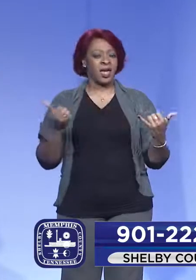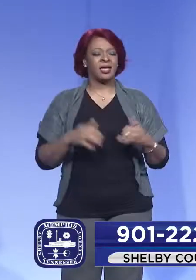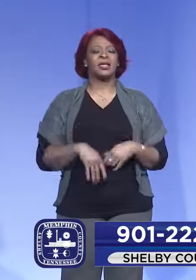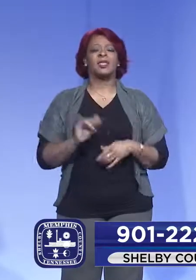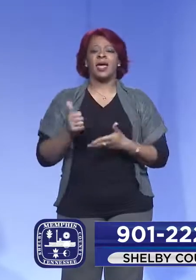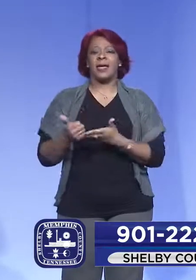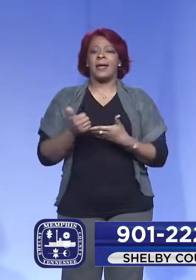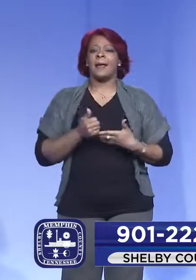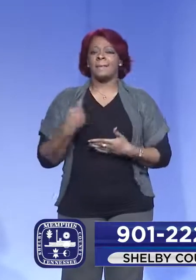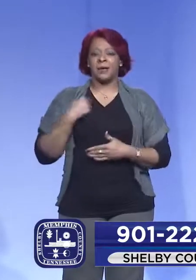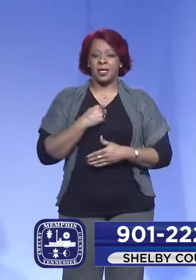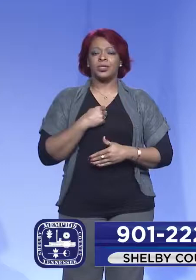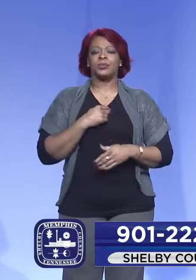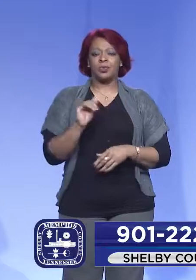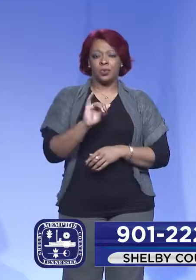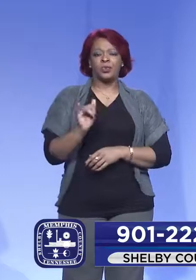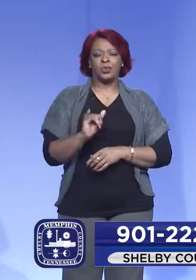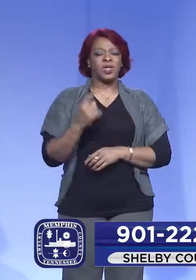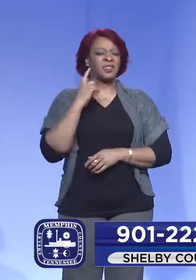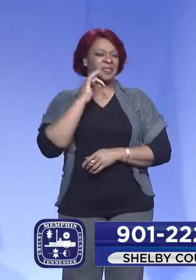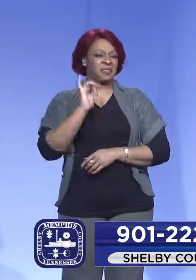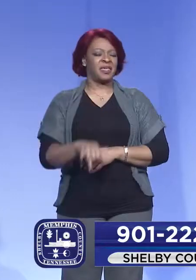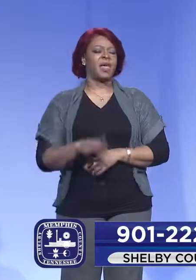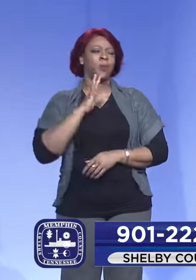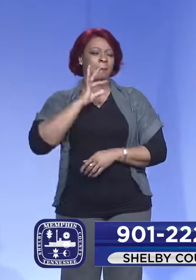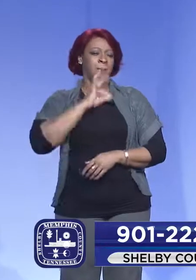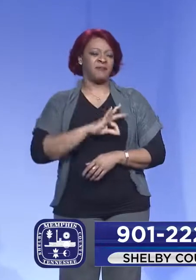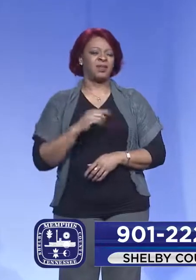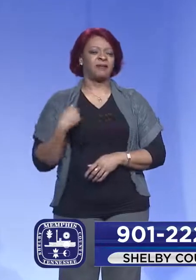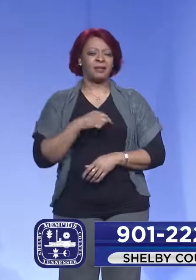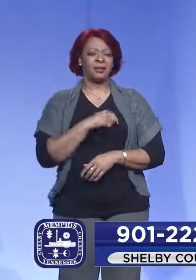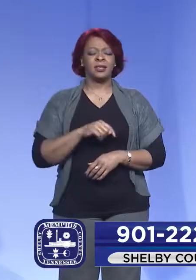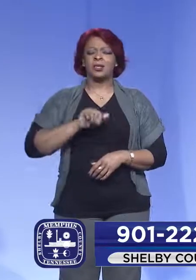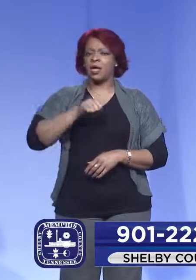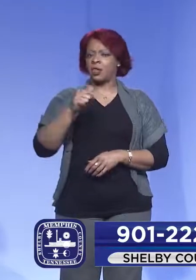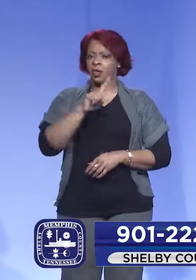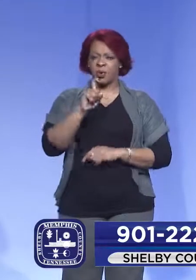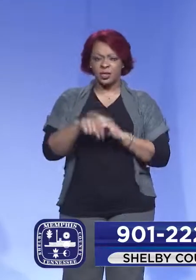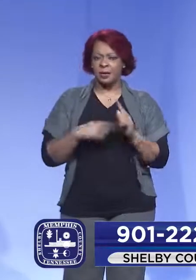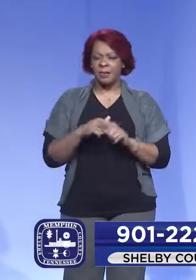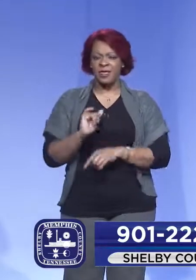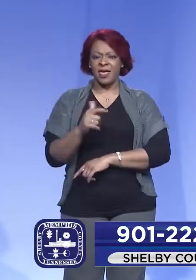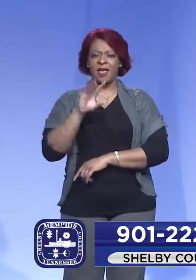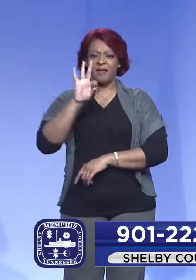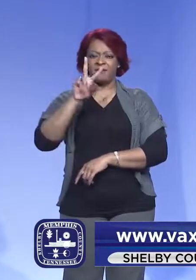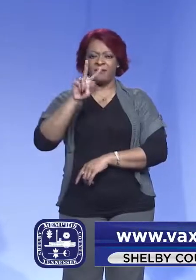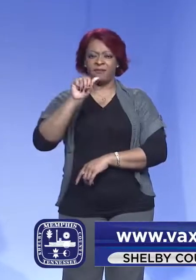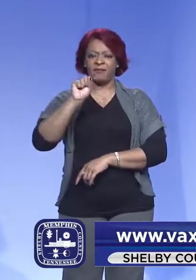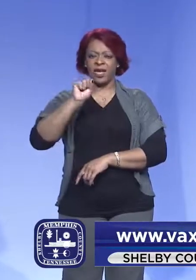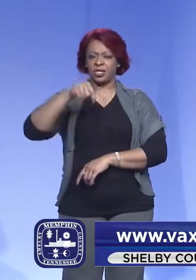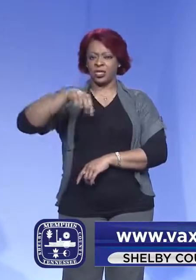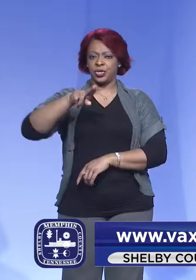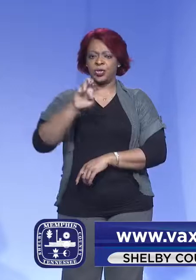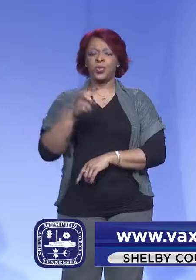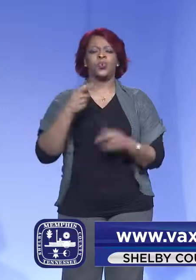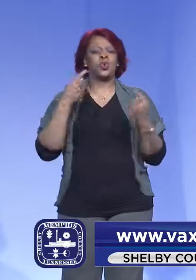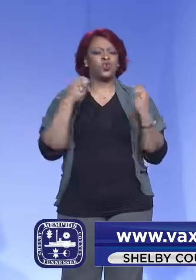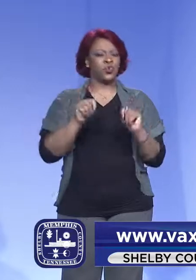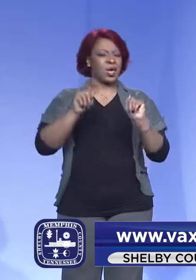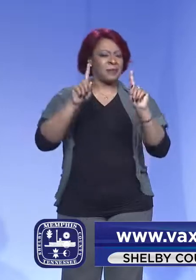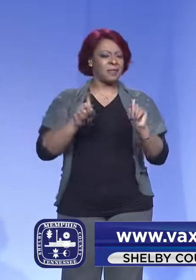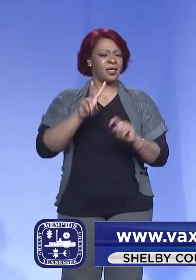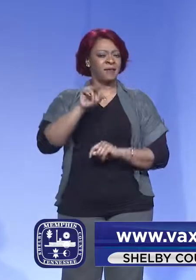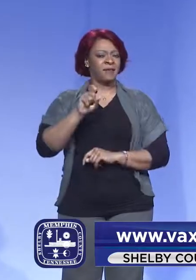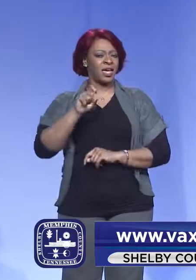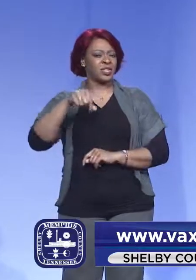help us as well. So I think that'll be beneficial. Your other question was about the VaxQ. We actually tried out